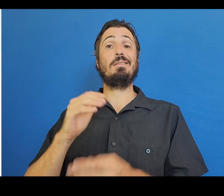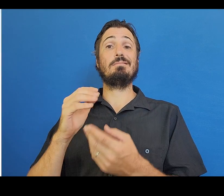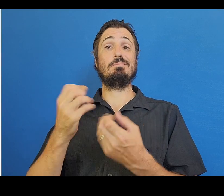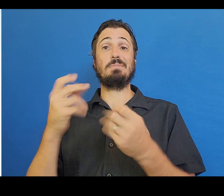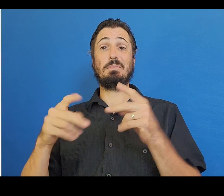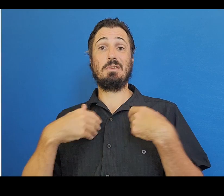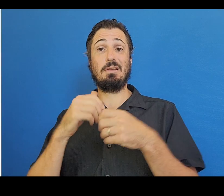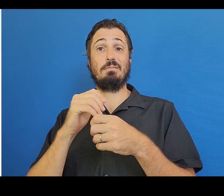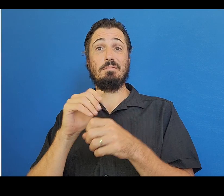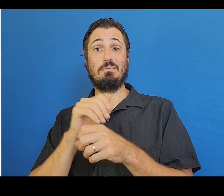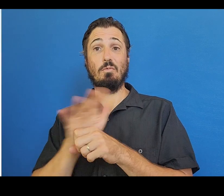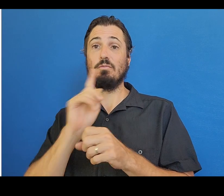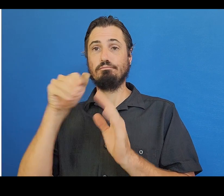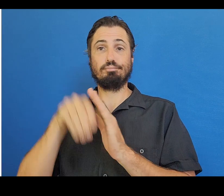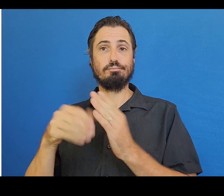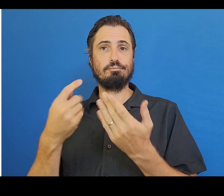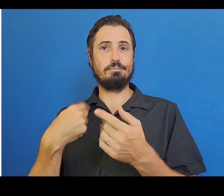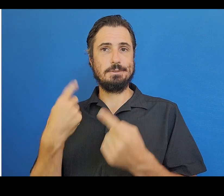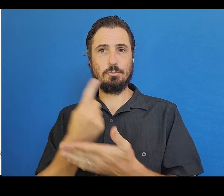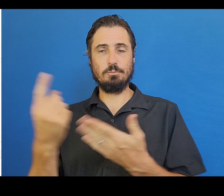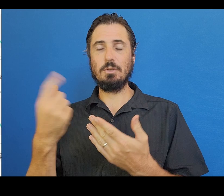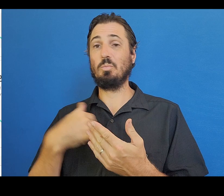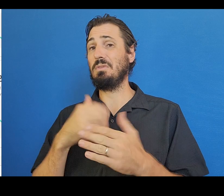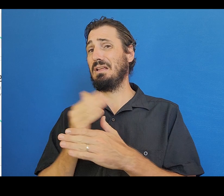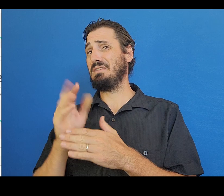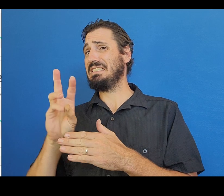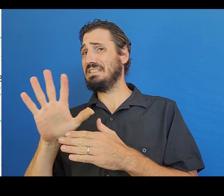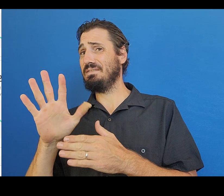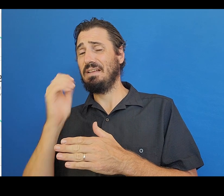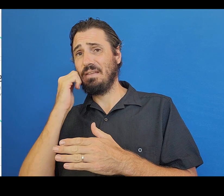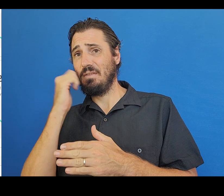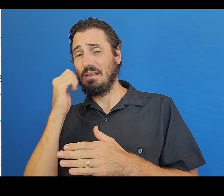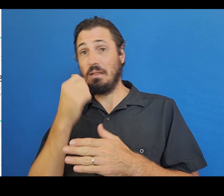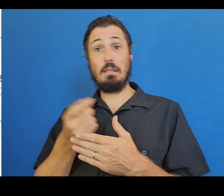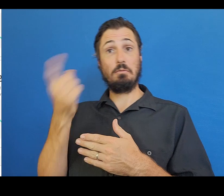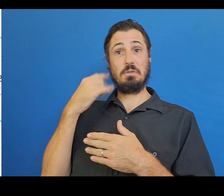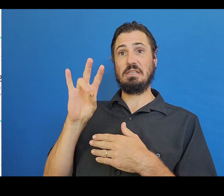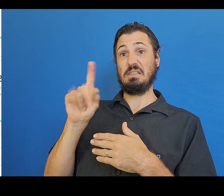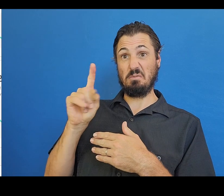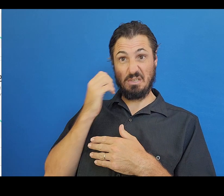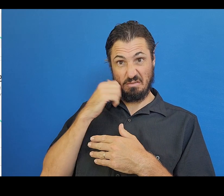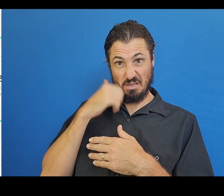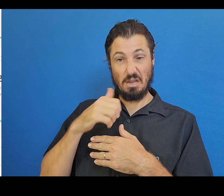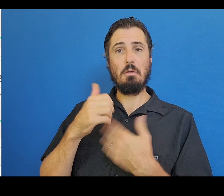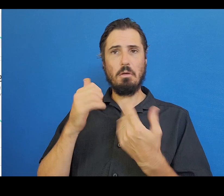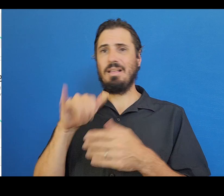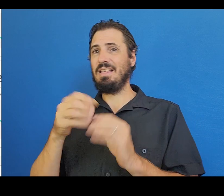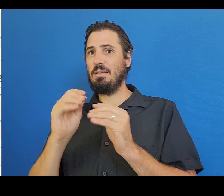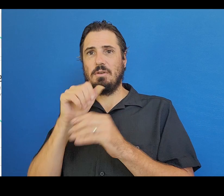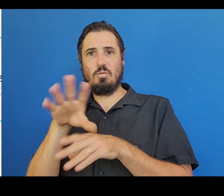count went down slightly over the past week. The 7-day average is now 65 cases a day, down from 71 cases a day last